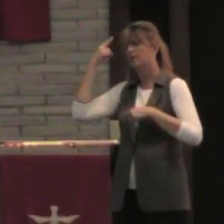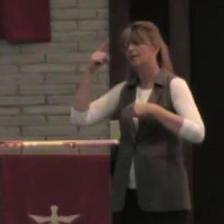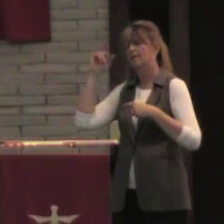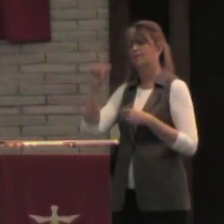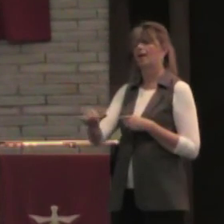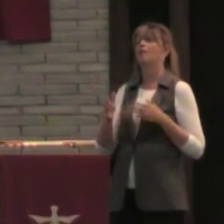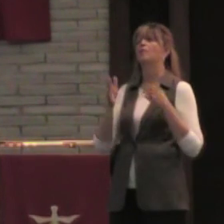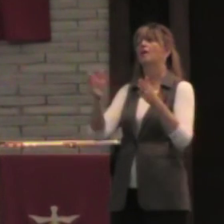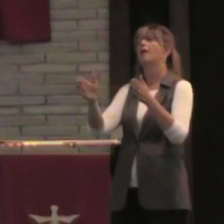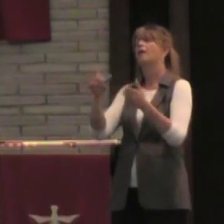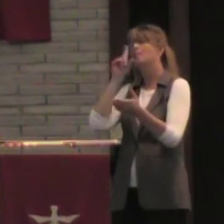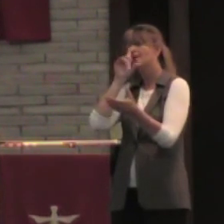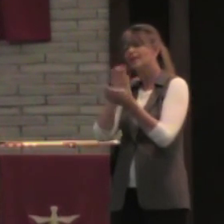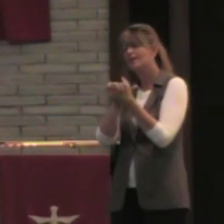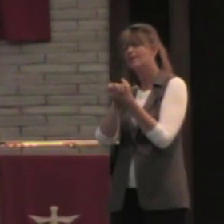And I want them to think about that